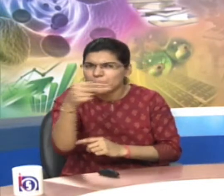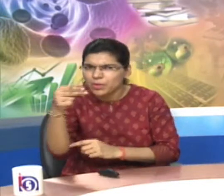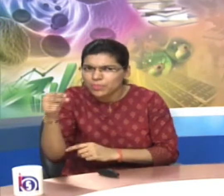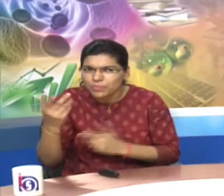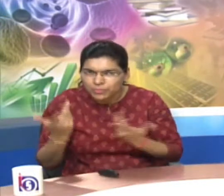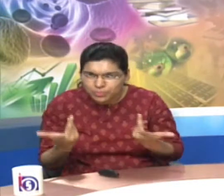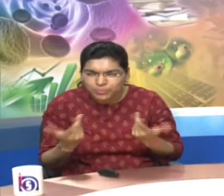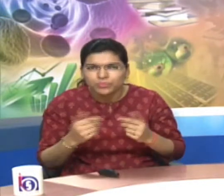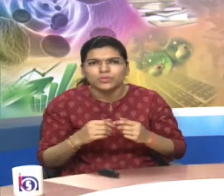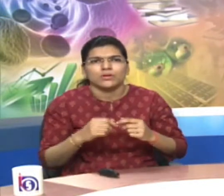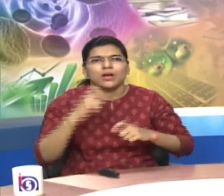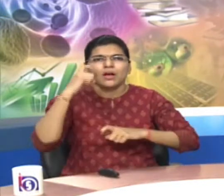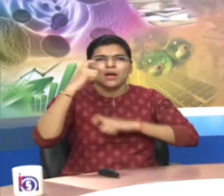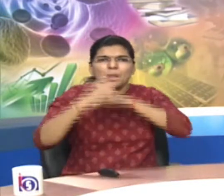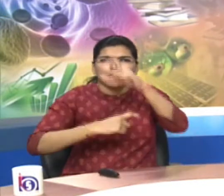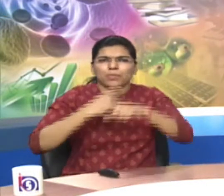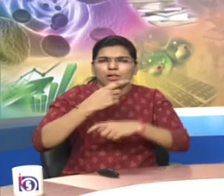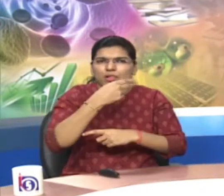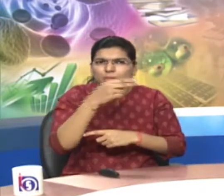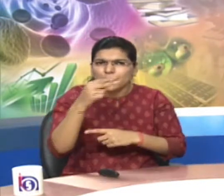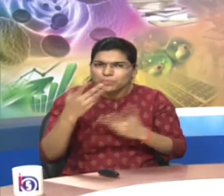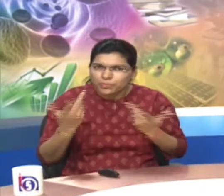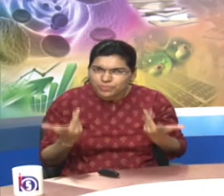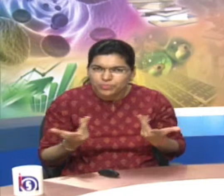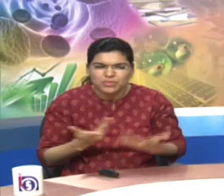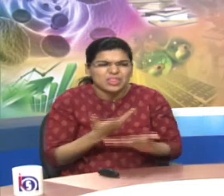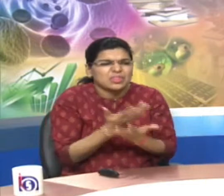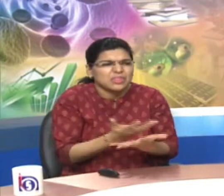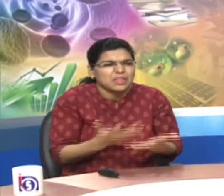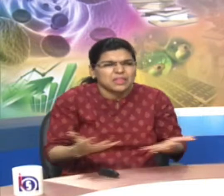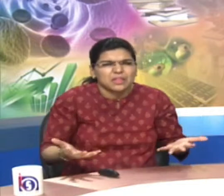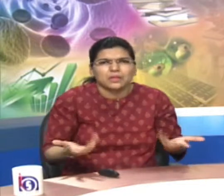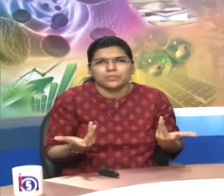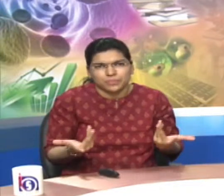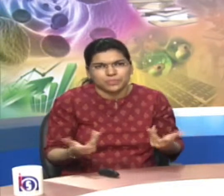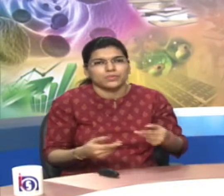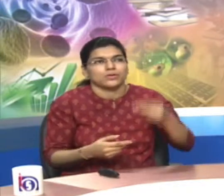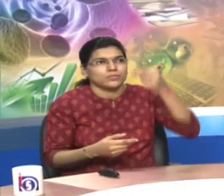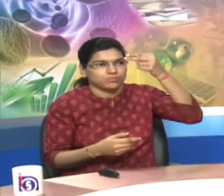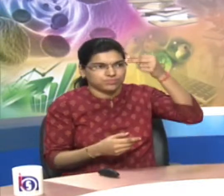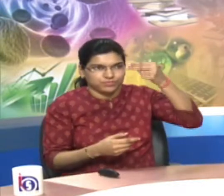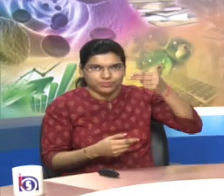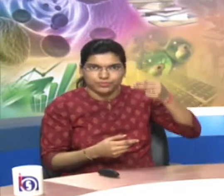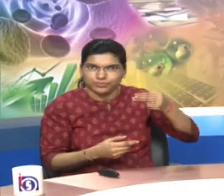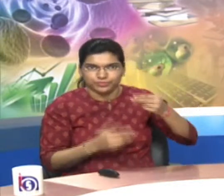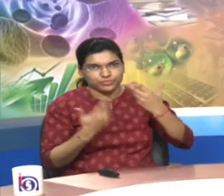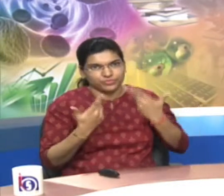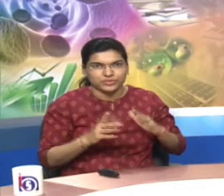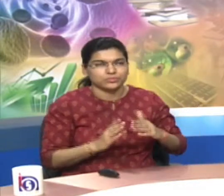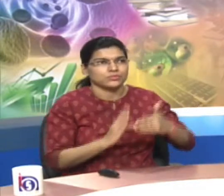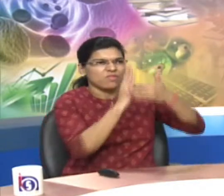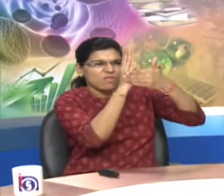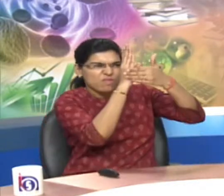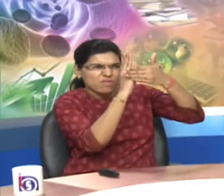full text or full sentence, for example, a company name or any things,